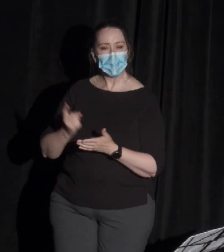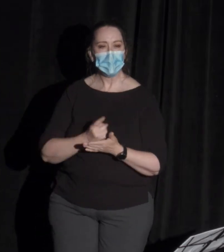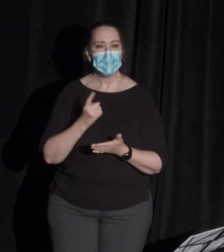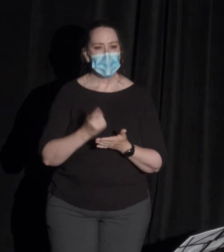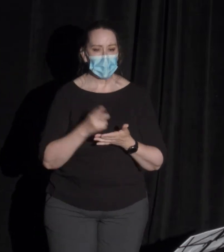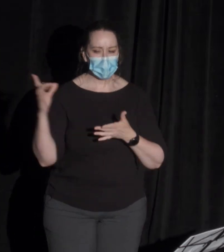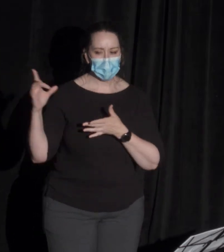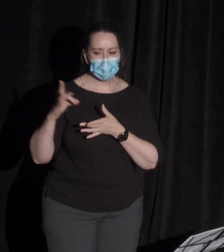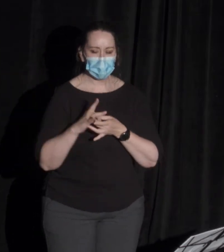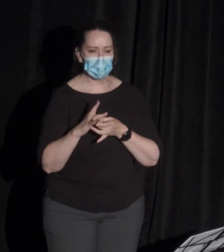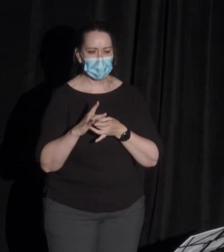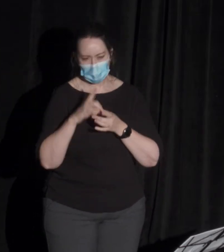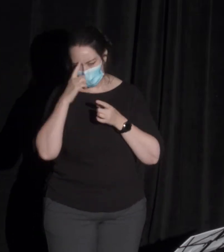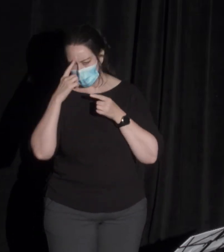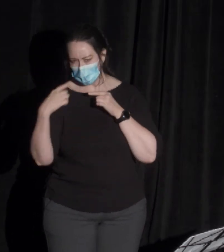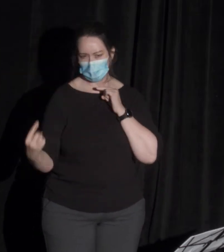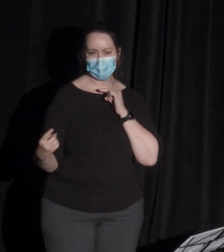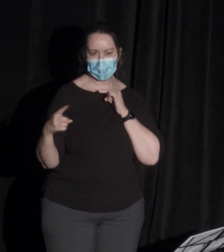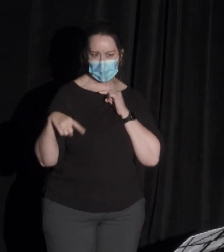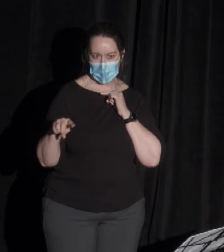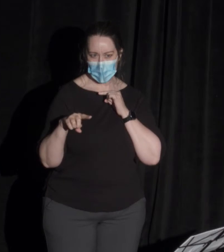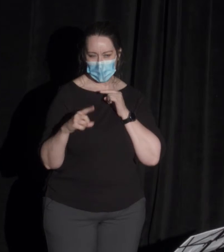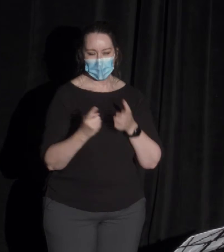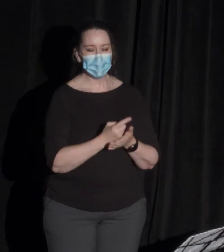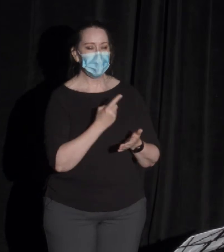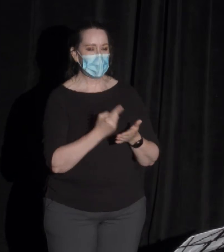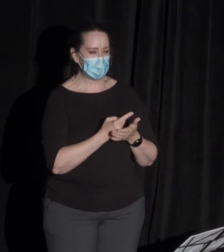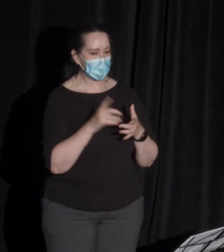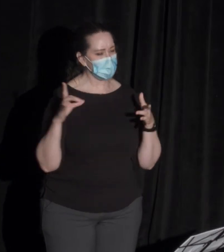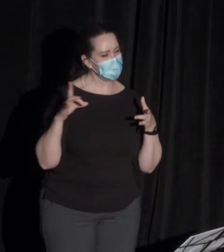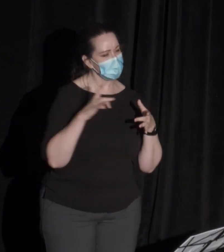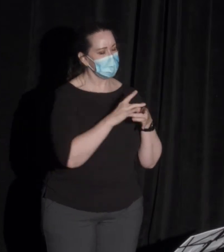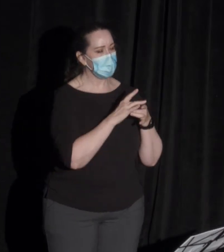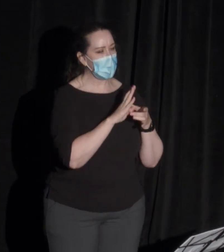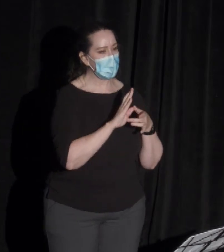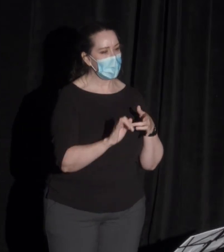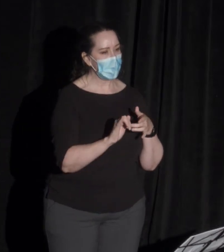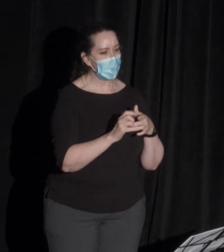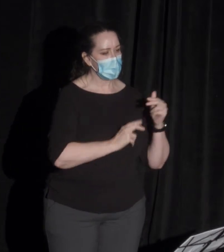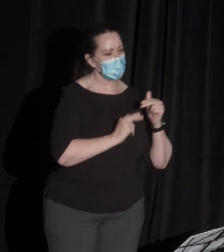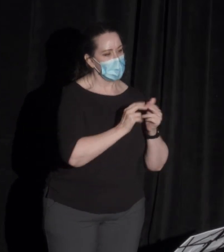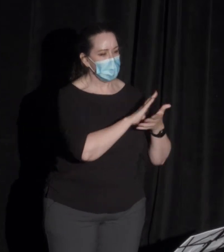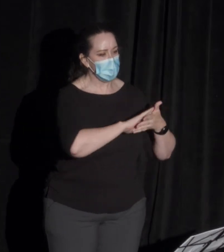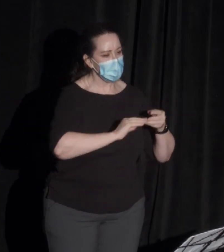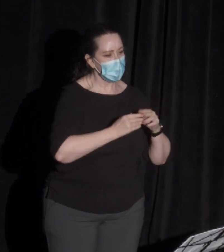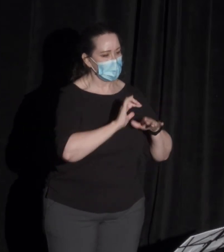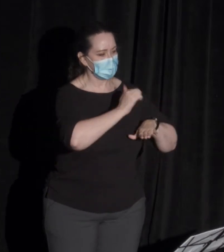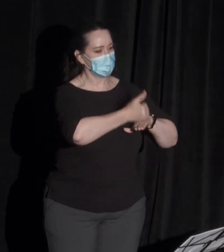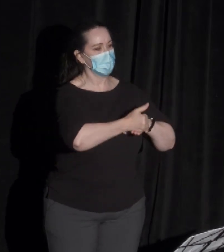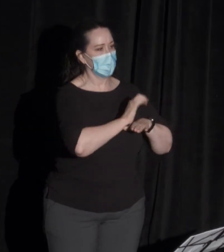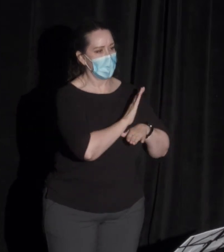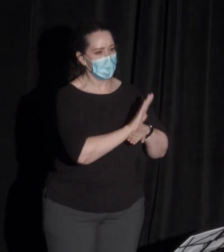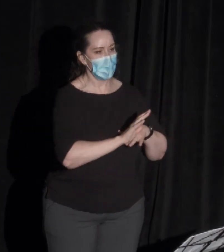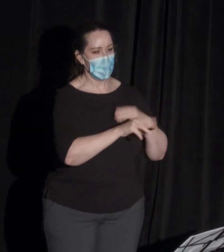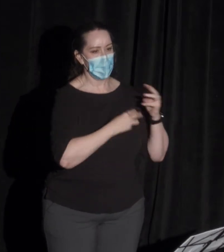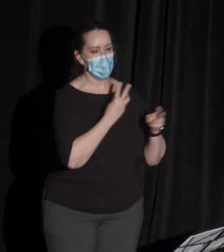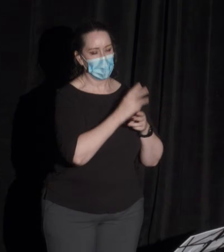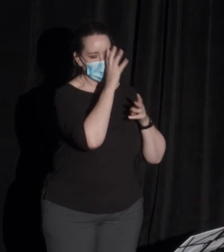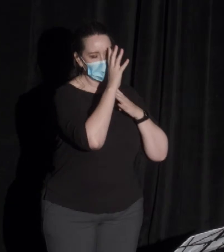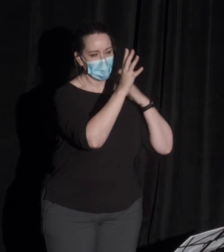them by disagreeing with them, and sometimes we connect to them by building stories set in their worlds that they created. But